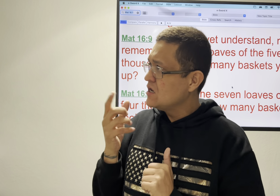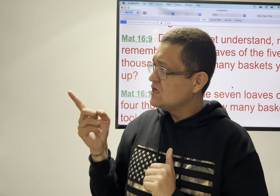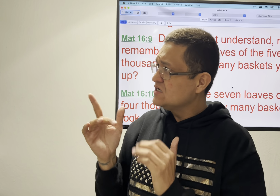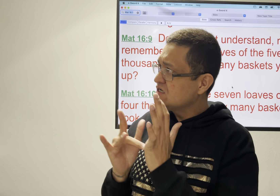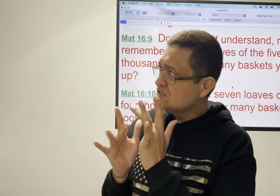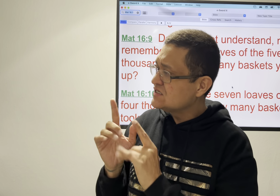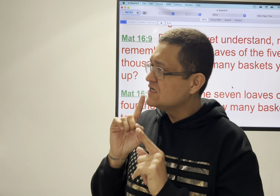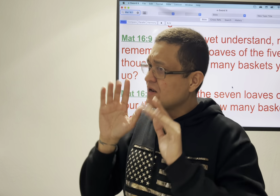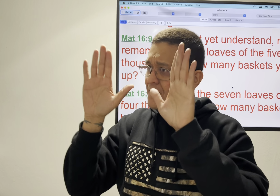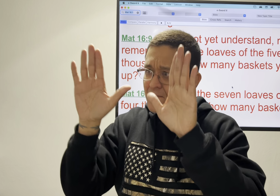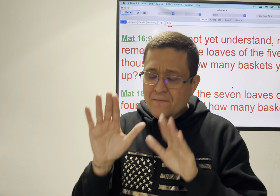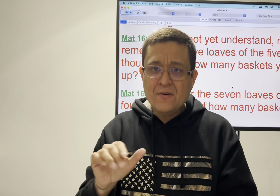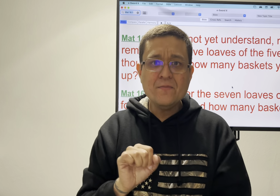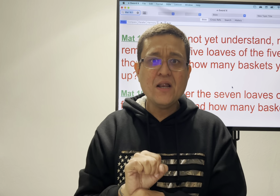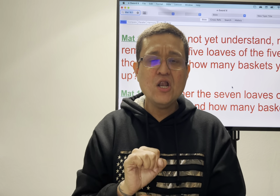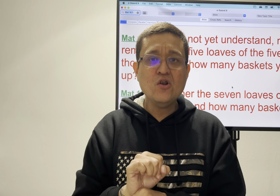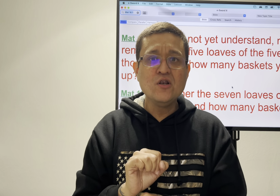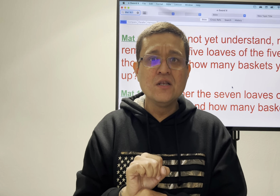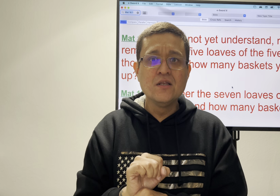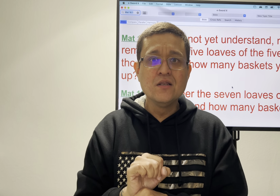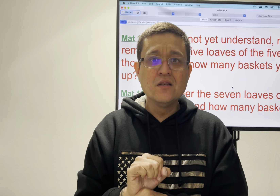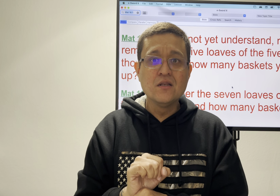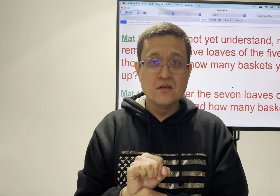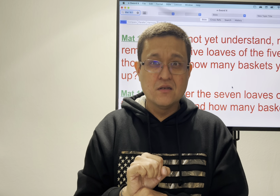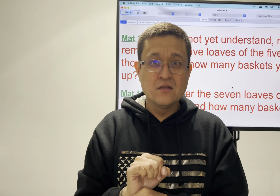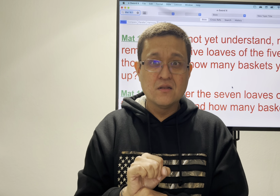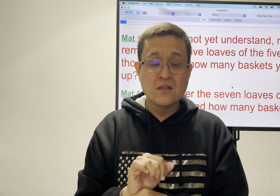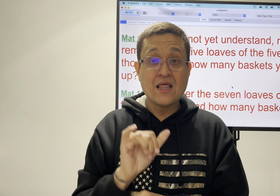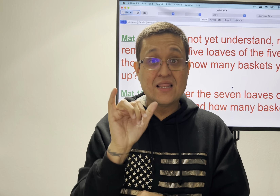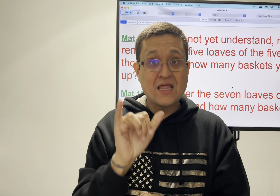that possible? Jesus is a miracle worker.